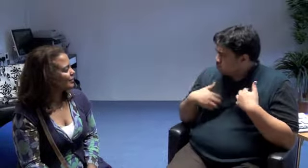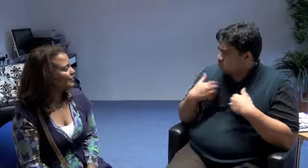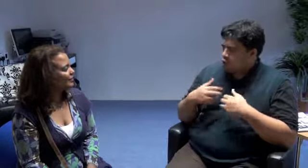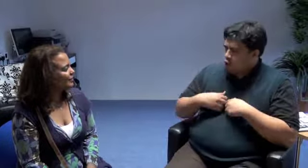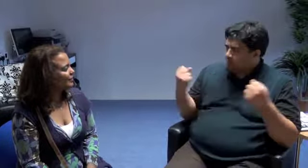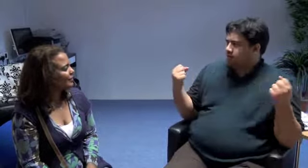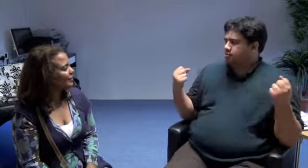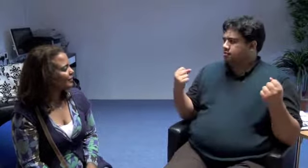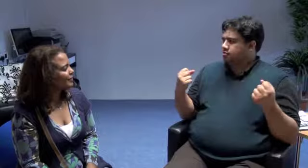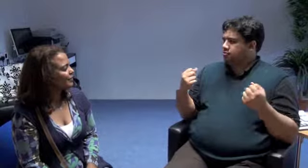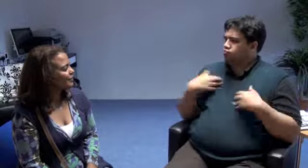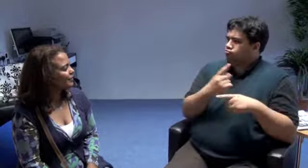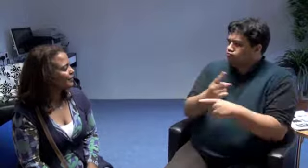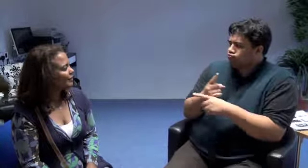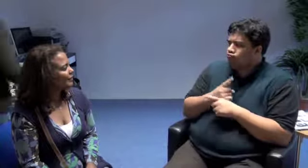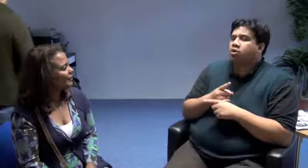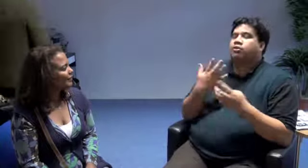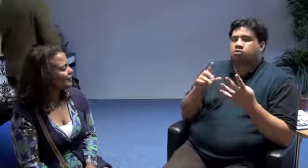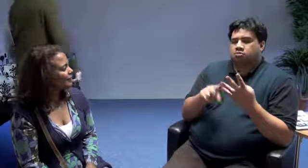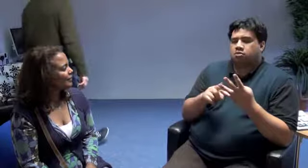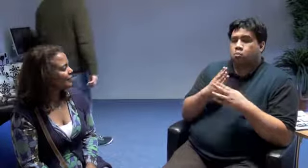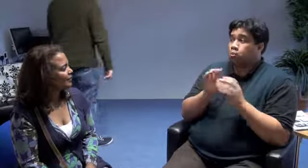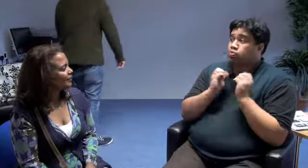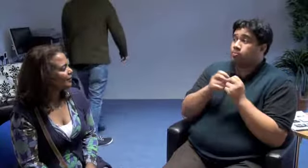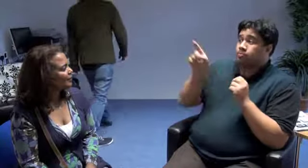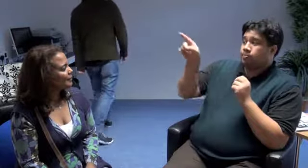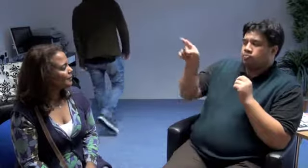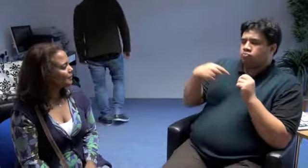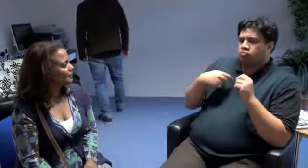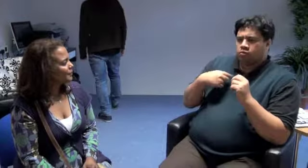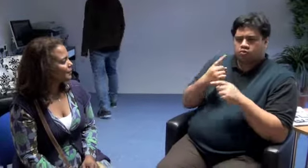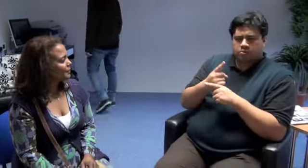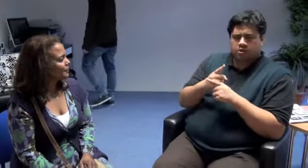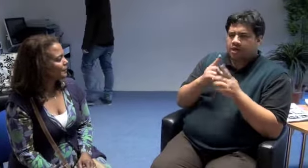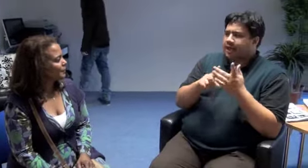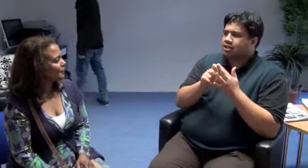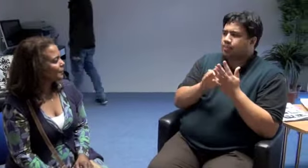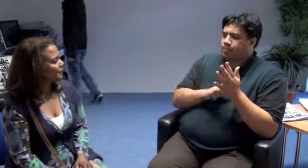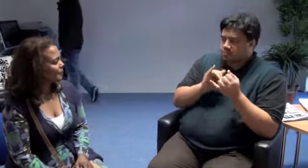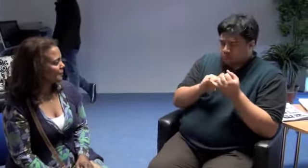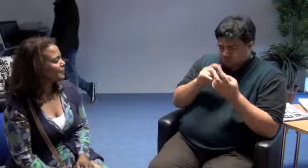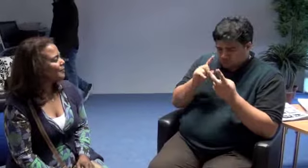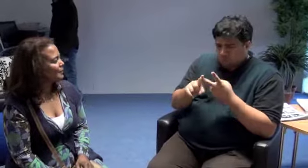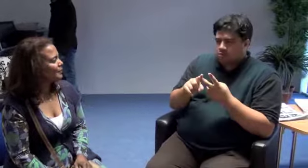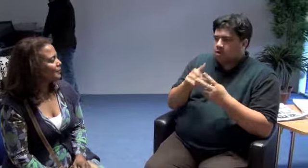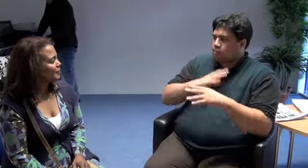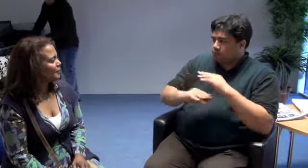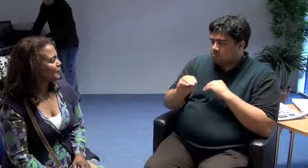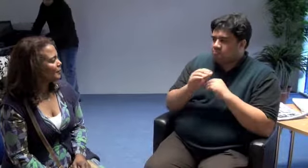up about their lives. That was really interesting. And the workshop I've just been to on the metaphors